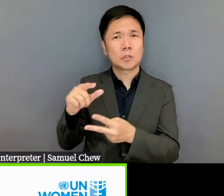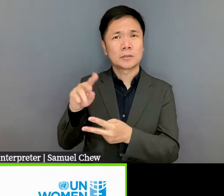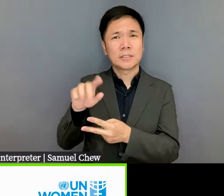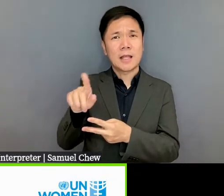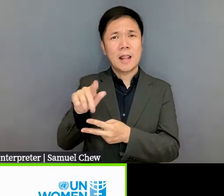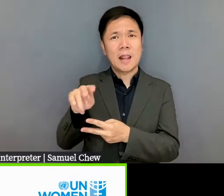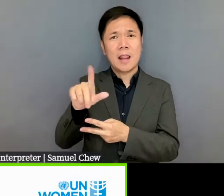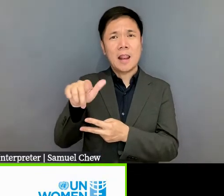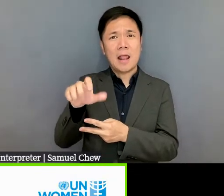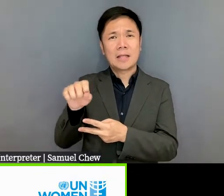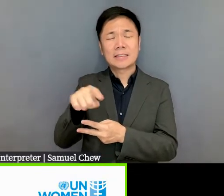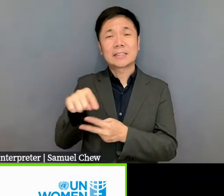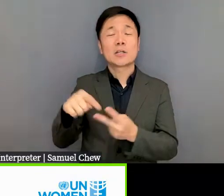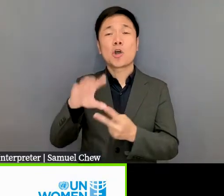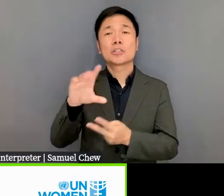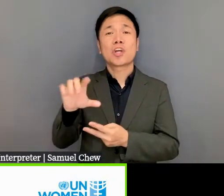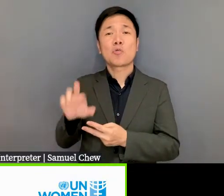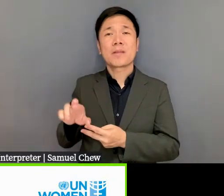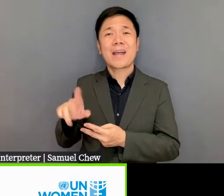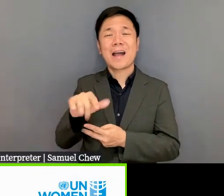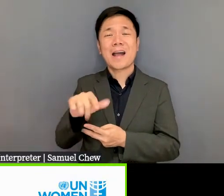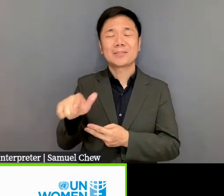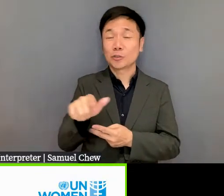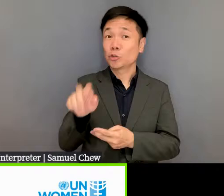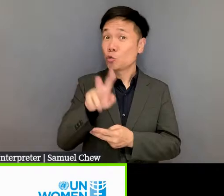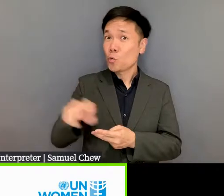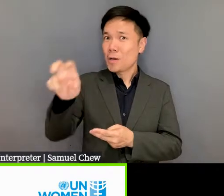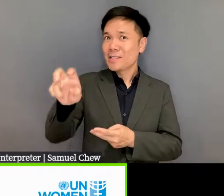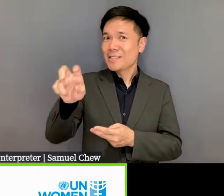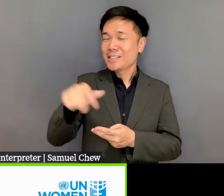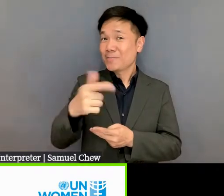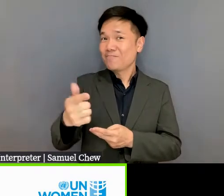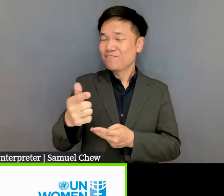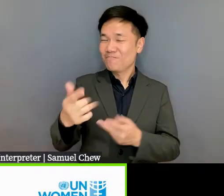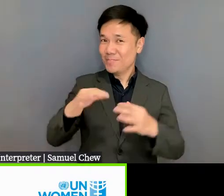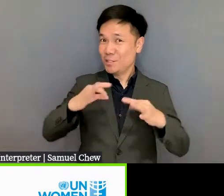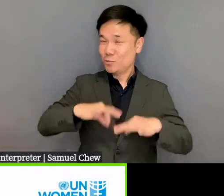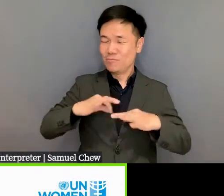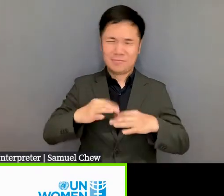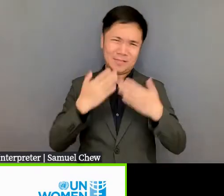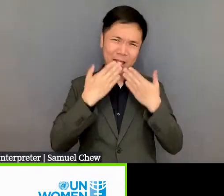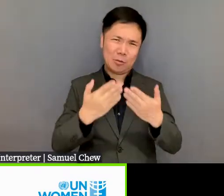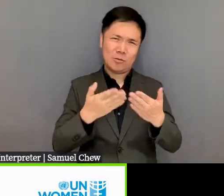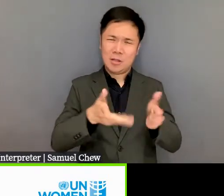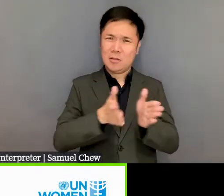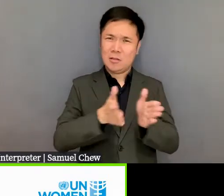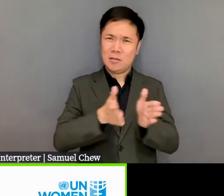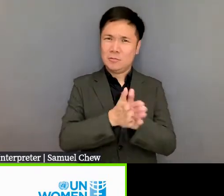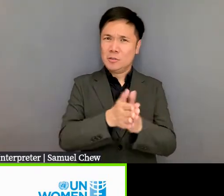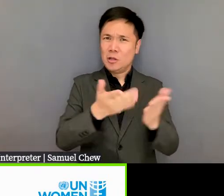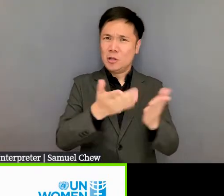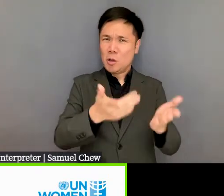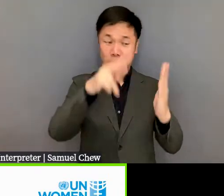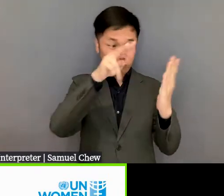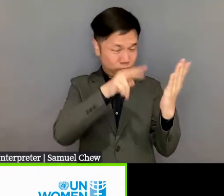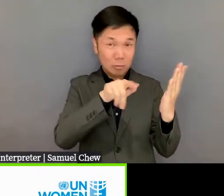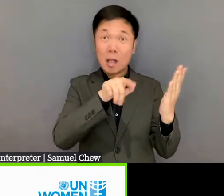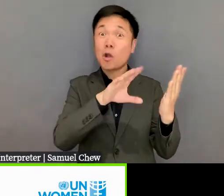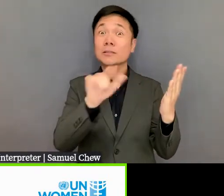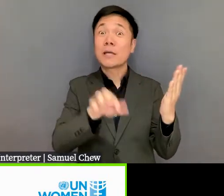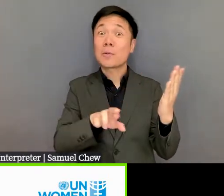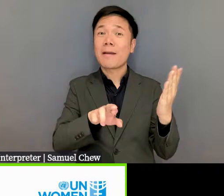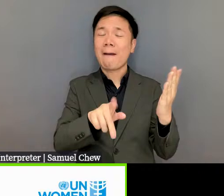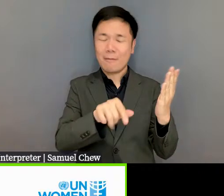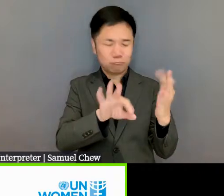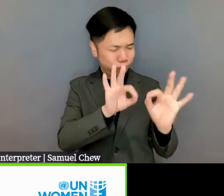Tourism Board. Thank you so much for sharing your program. Please look here at the example from Costa Rica Tourism Board